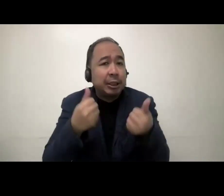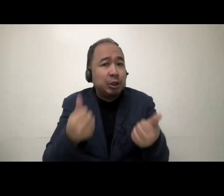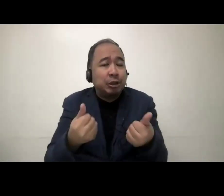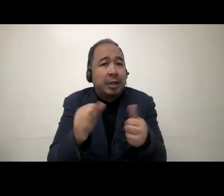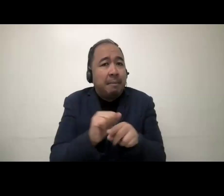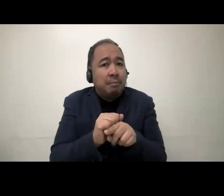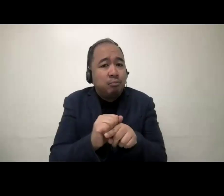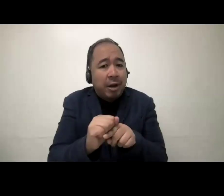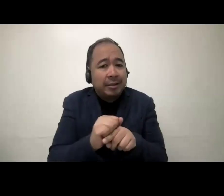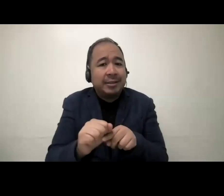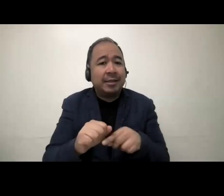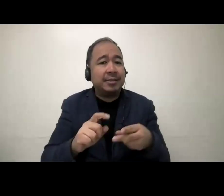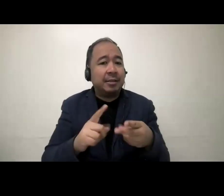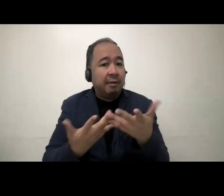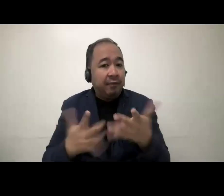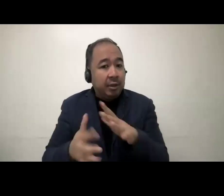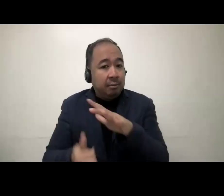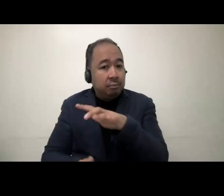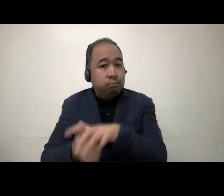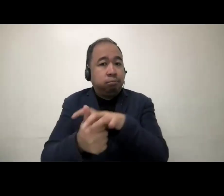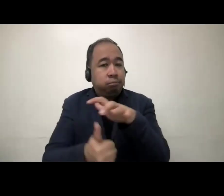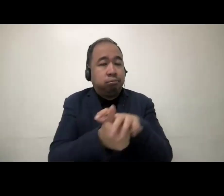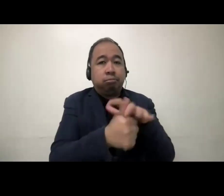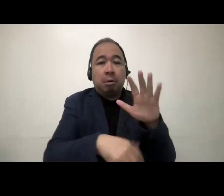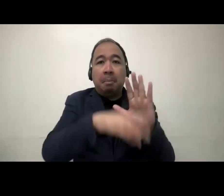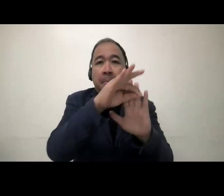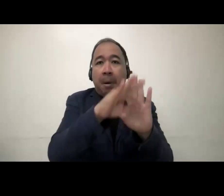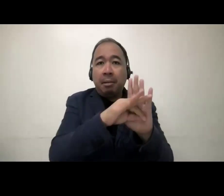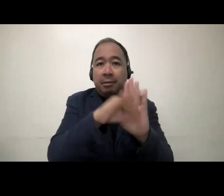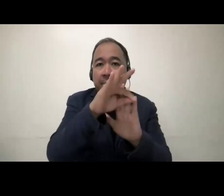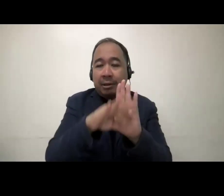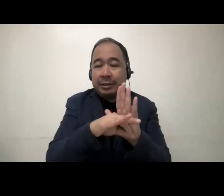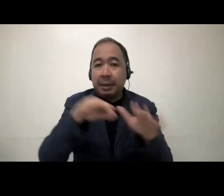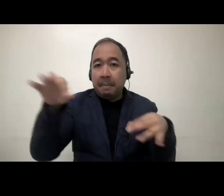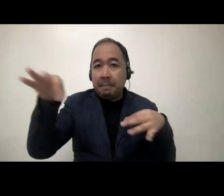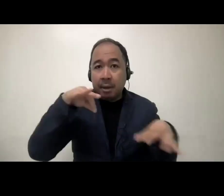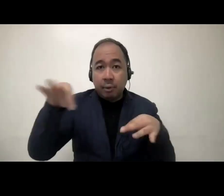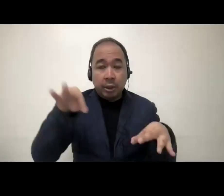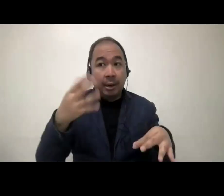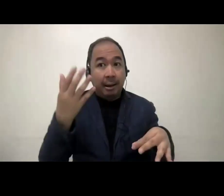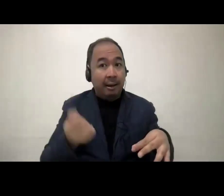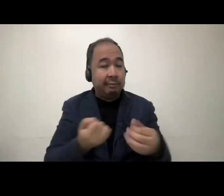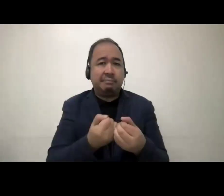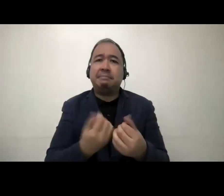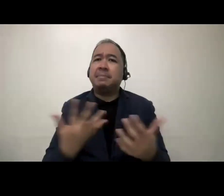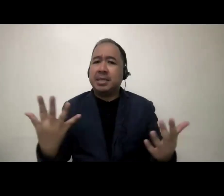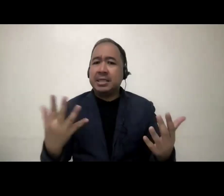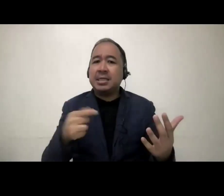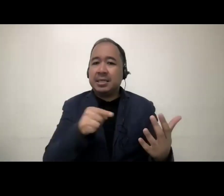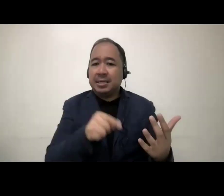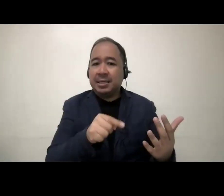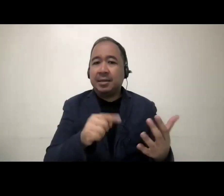we need to acknowledge that and see if we, as an organisation, can continue to grow and improve